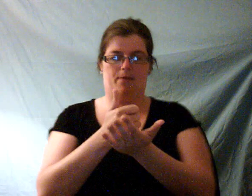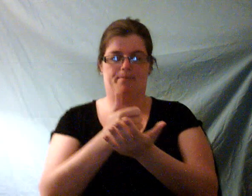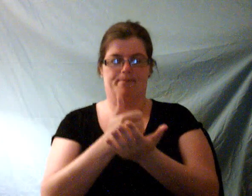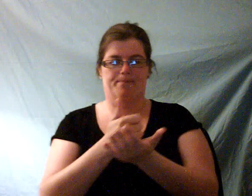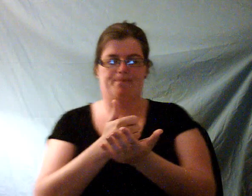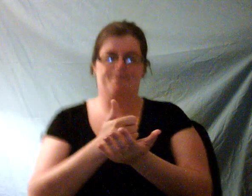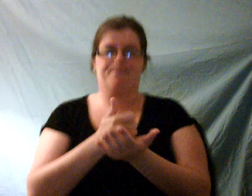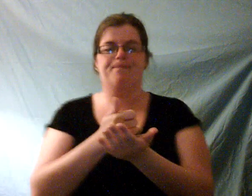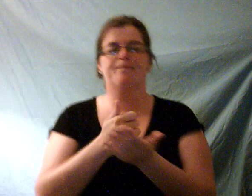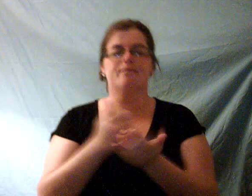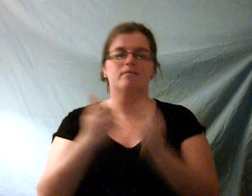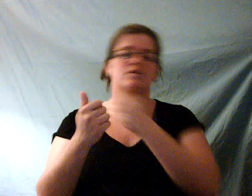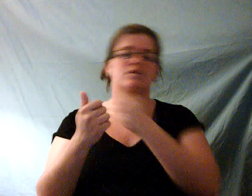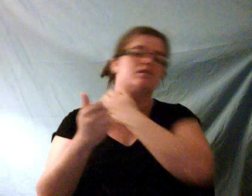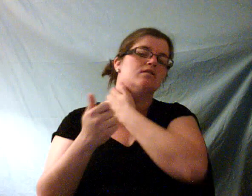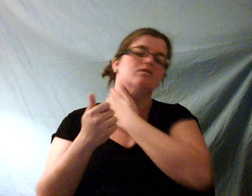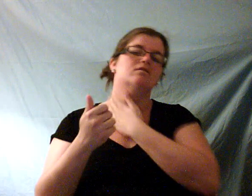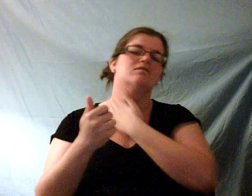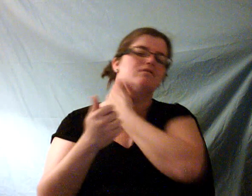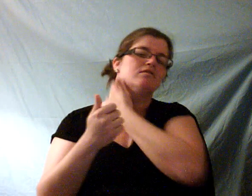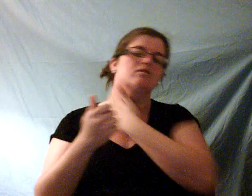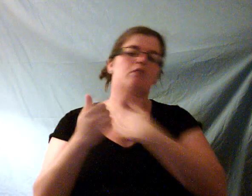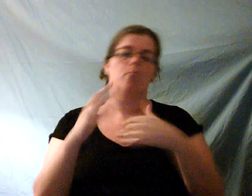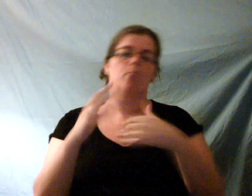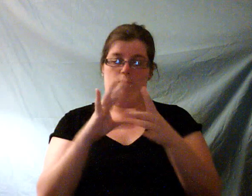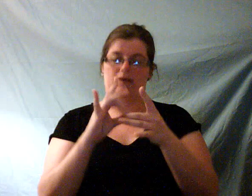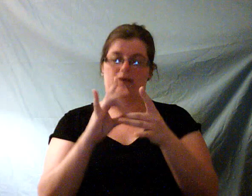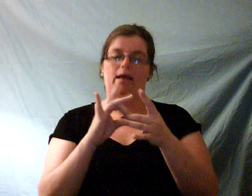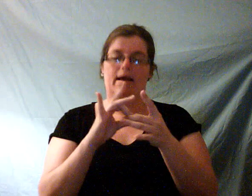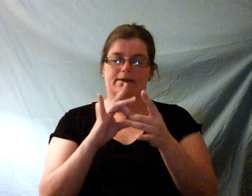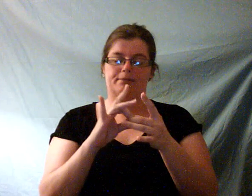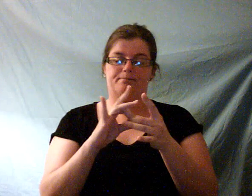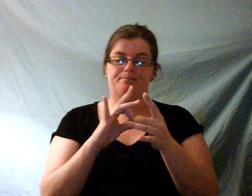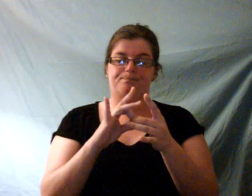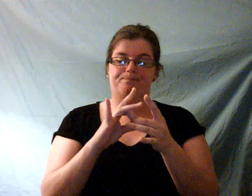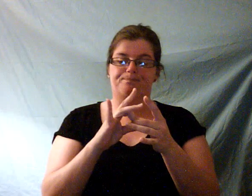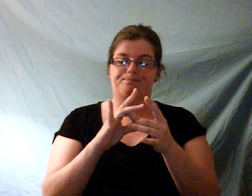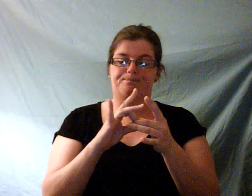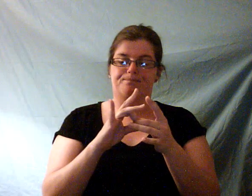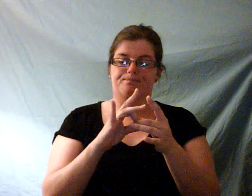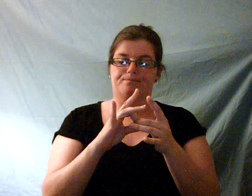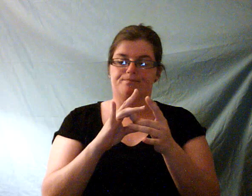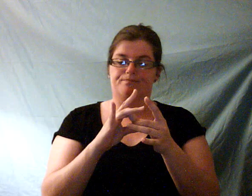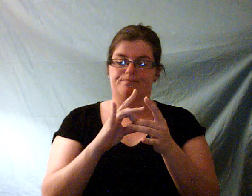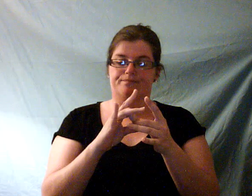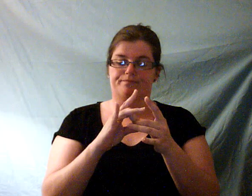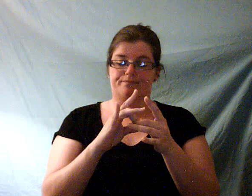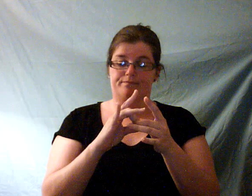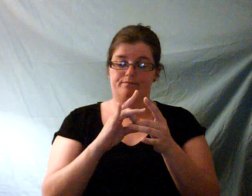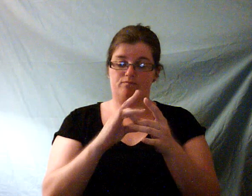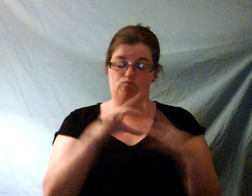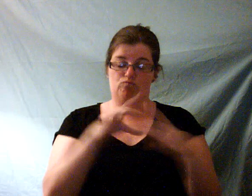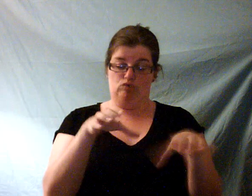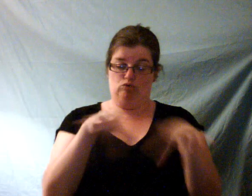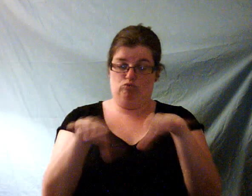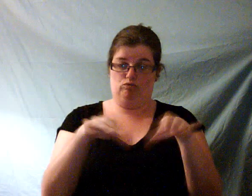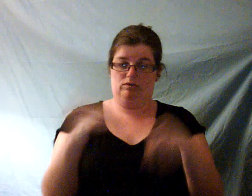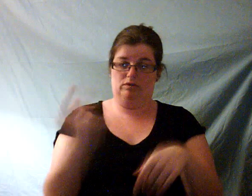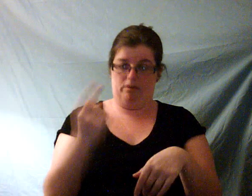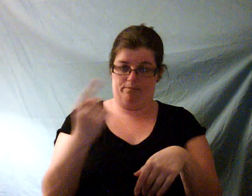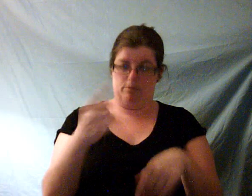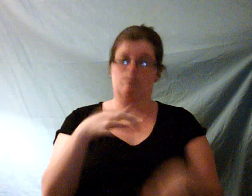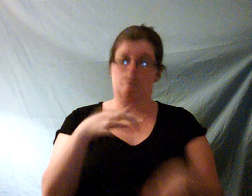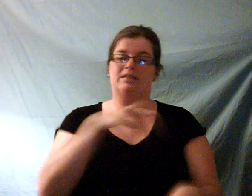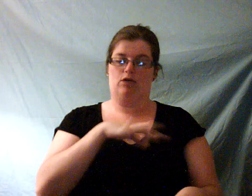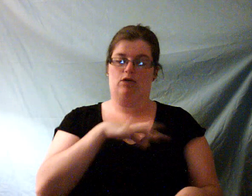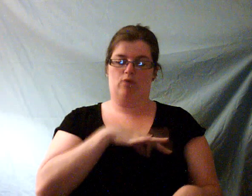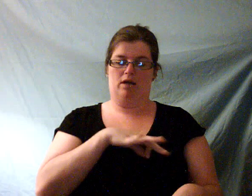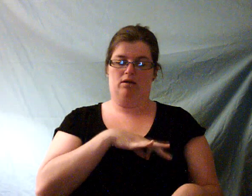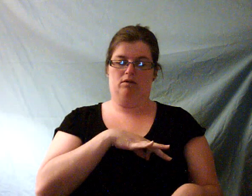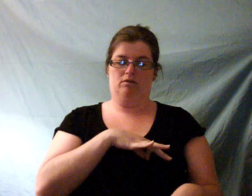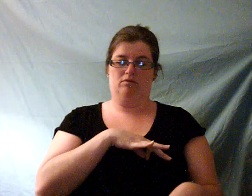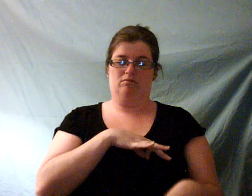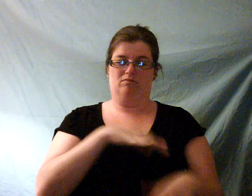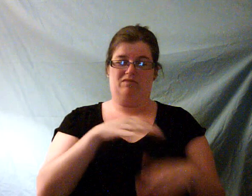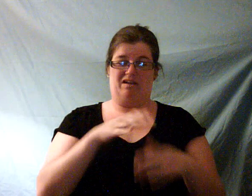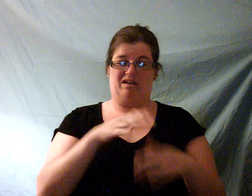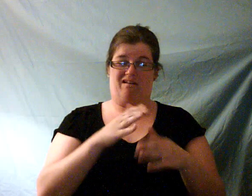about. We only take credit for what we do. We don't ascribe to this